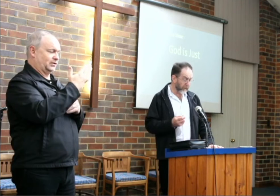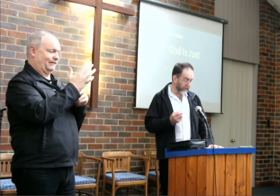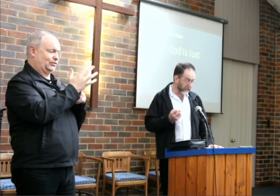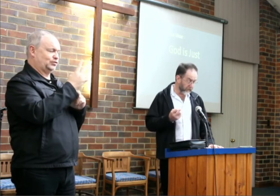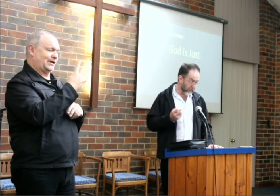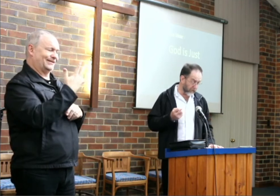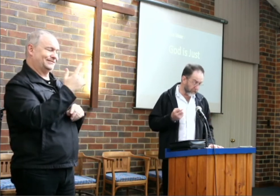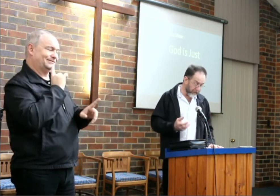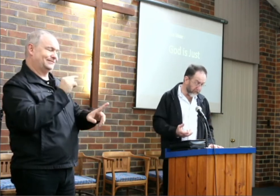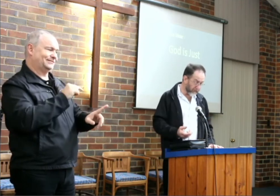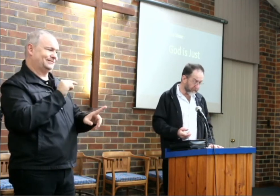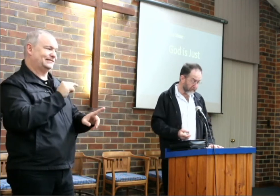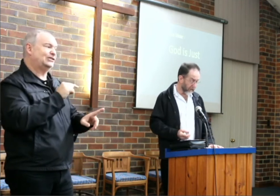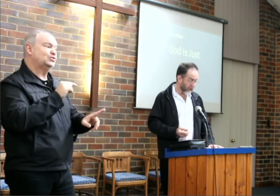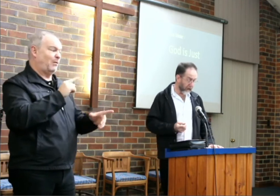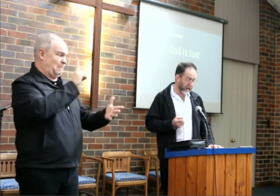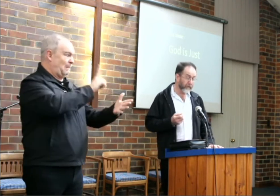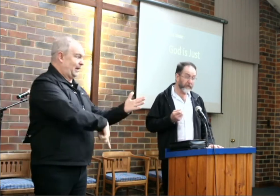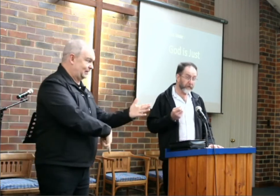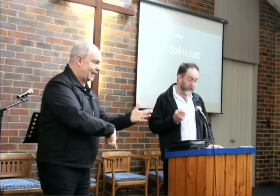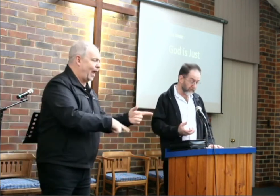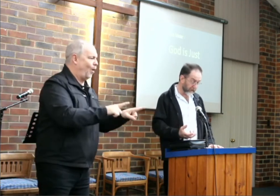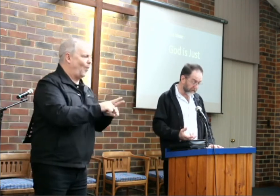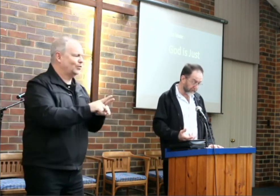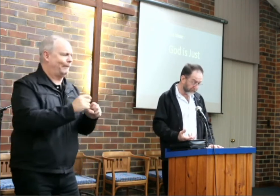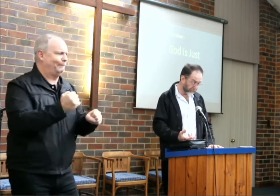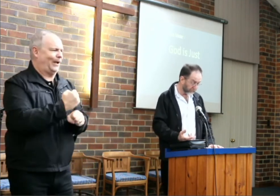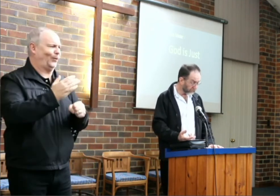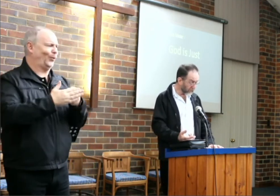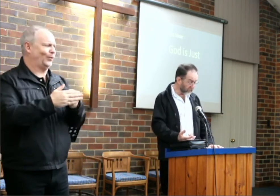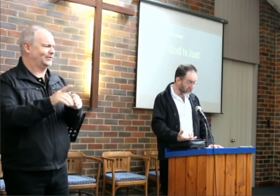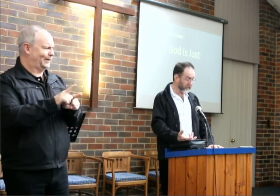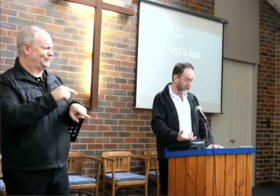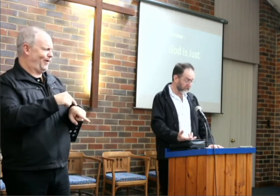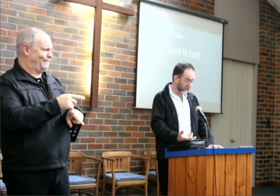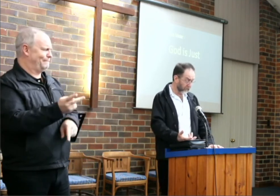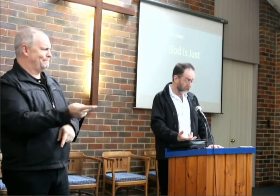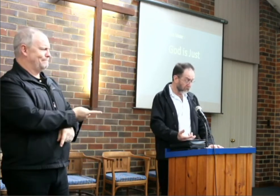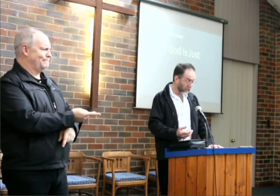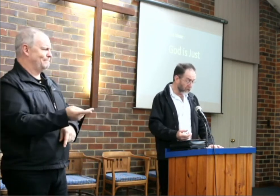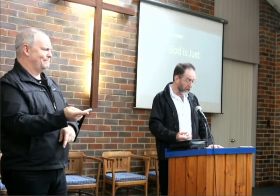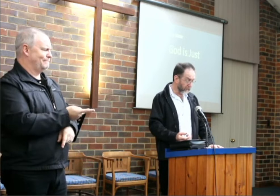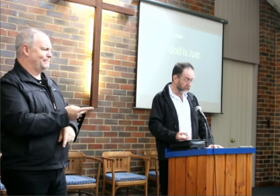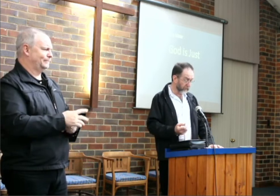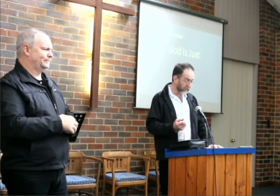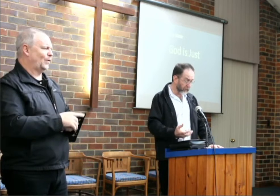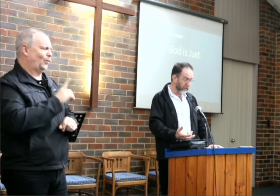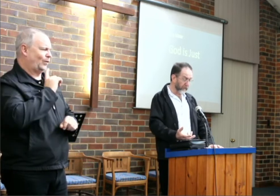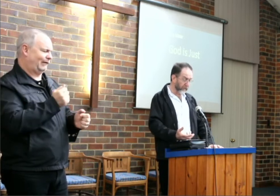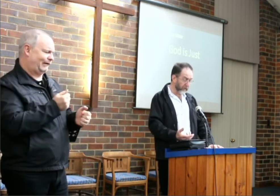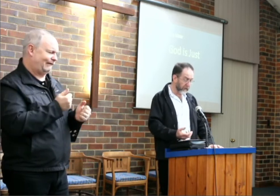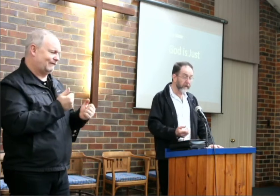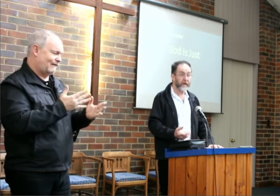So both his retributive and restorative justice will come to